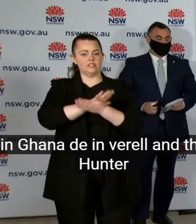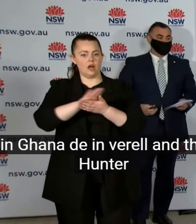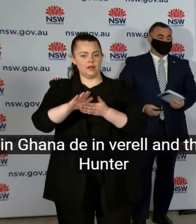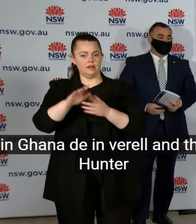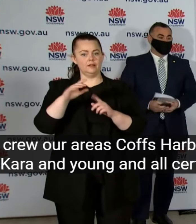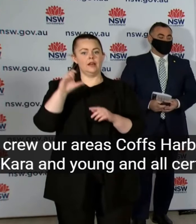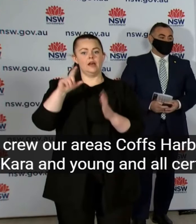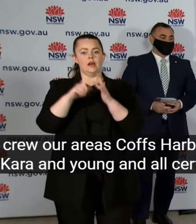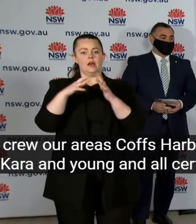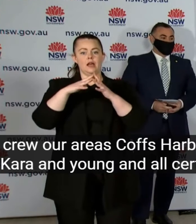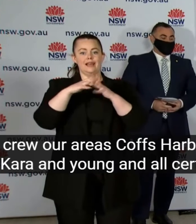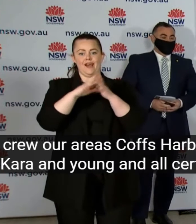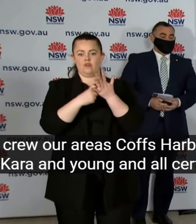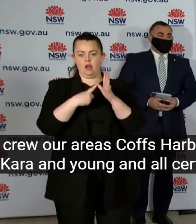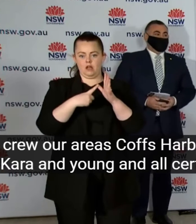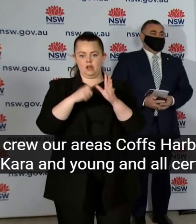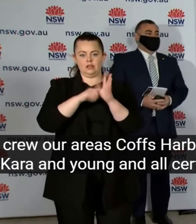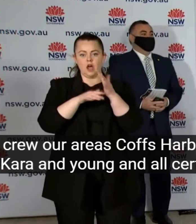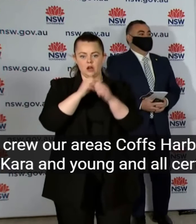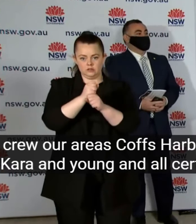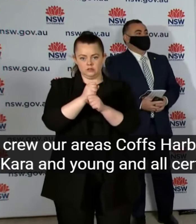Cowra and Young, and also Narooma.